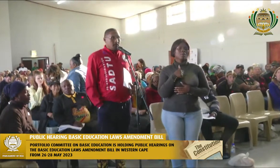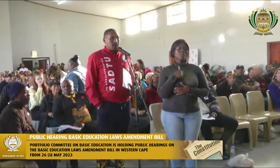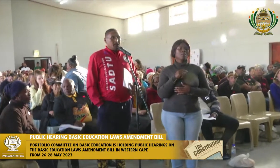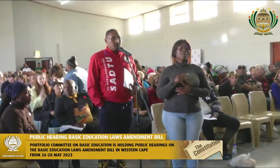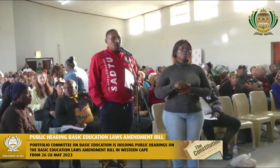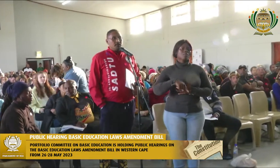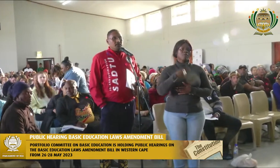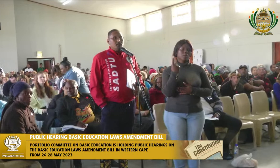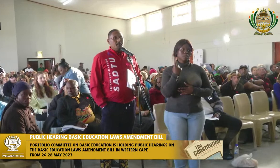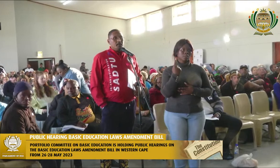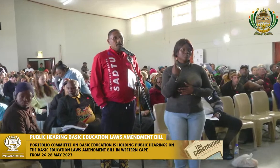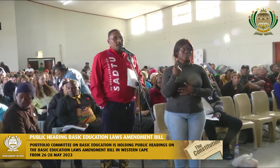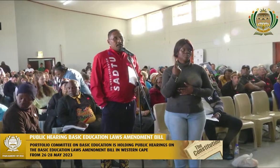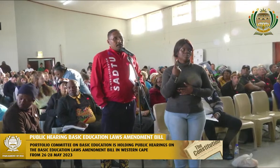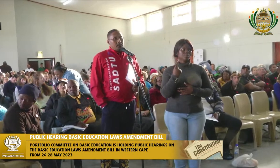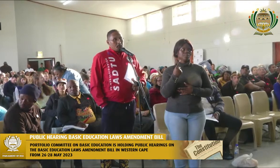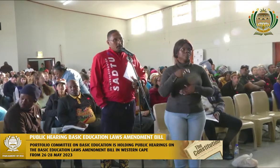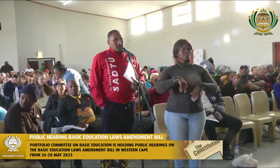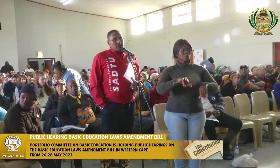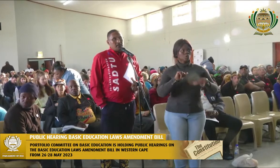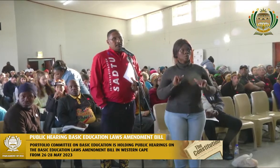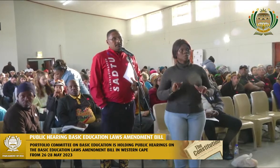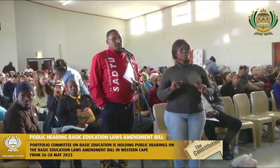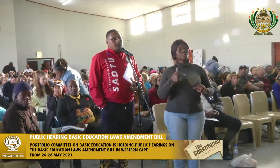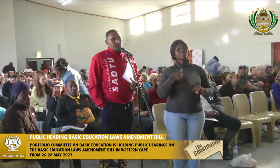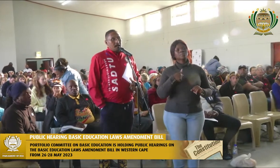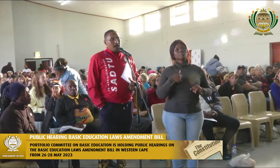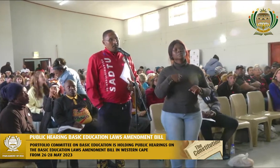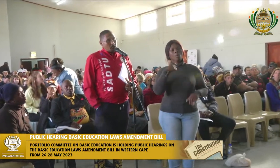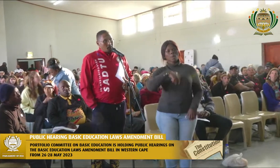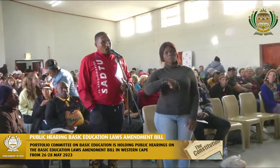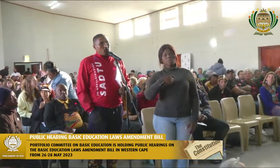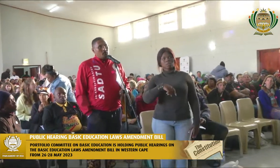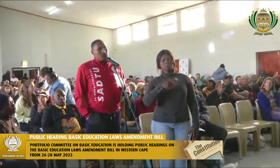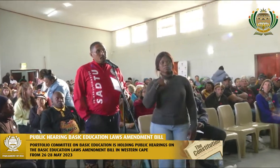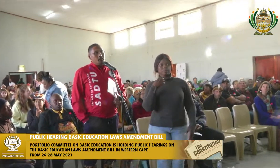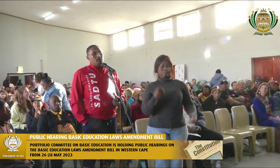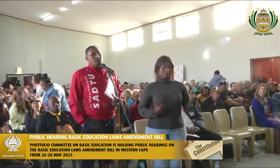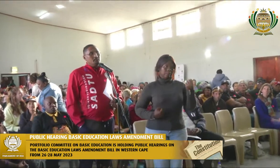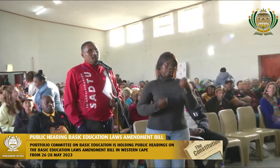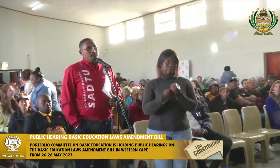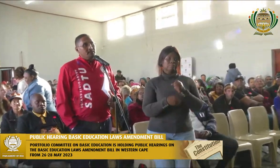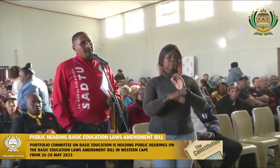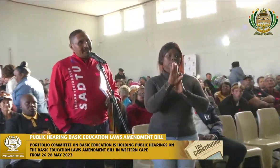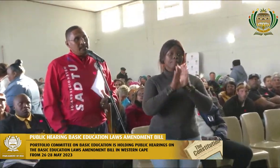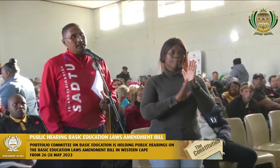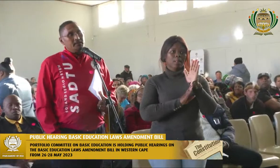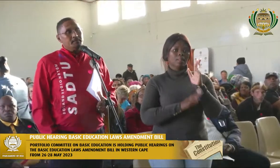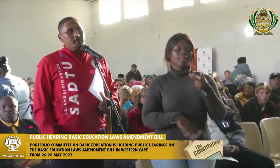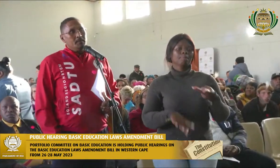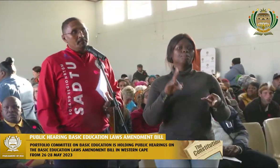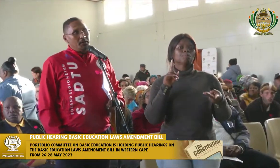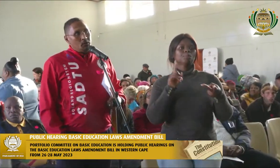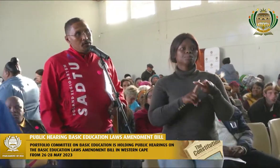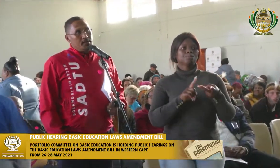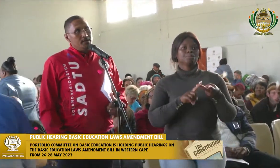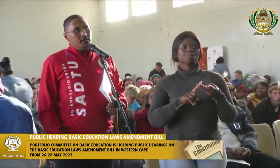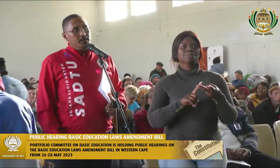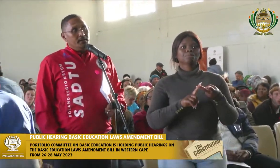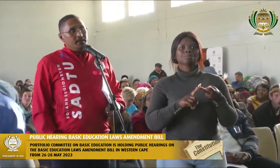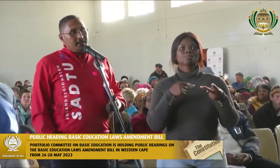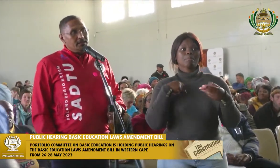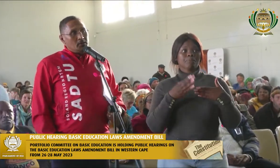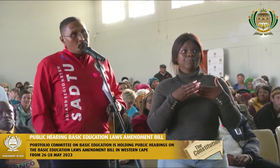Chair, Madam Chair, personally, I'm in support of this bill. Secondly, my